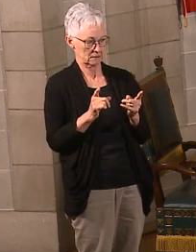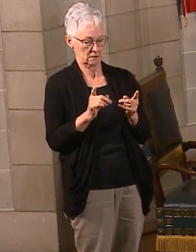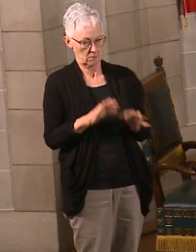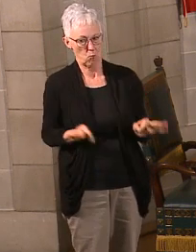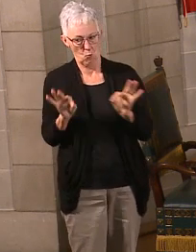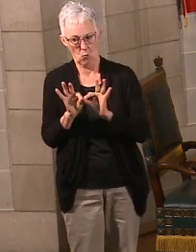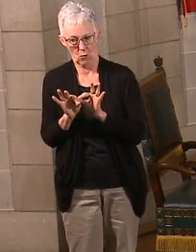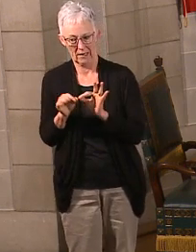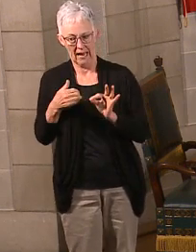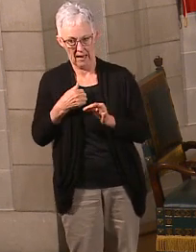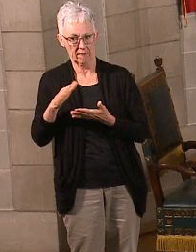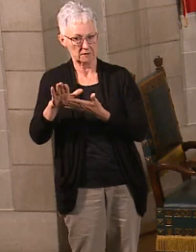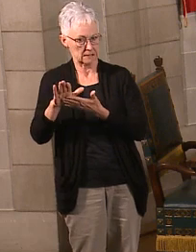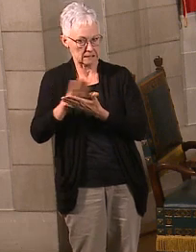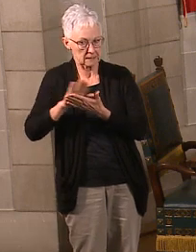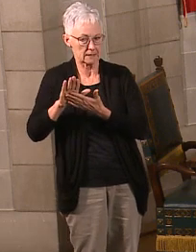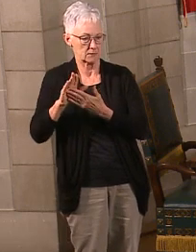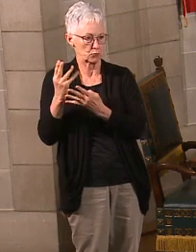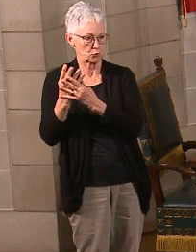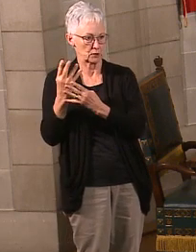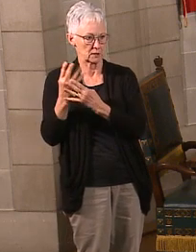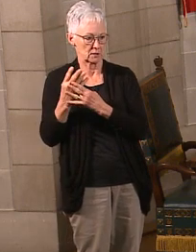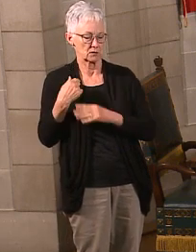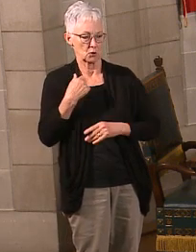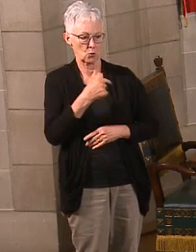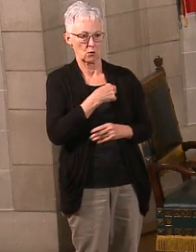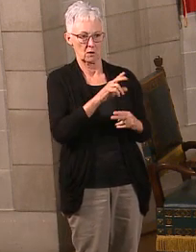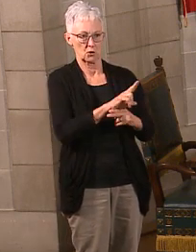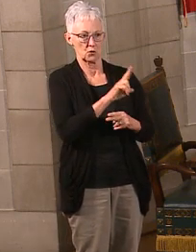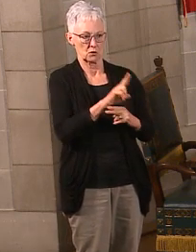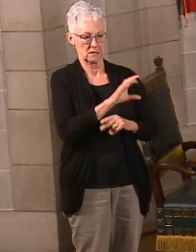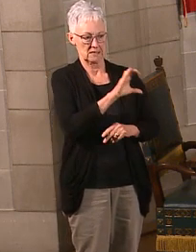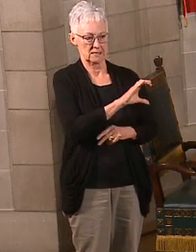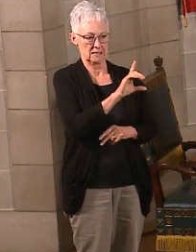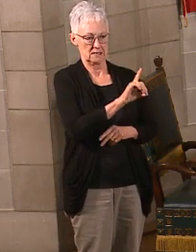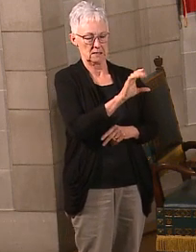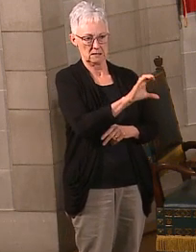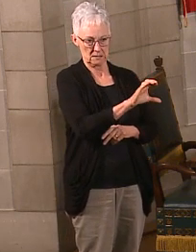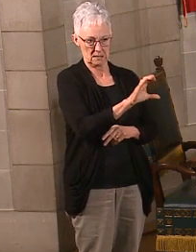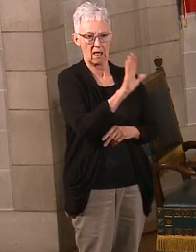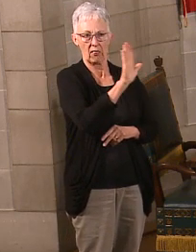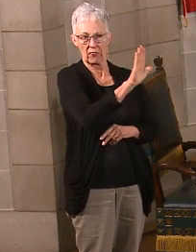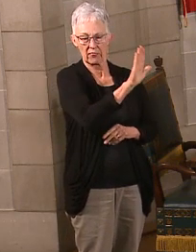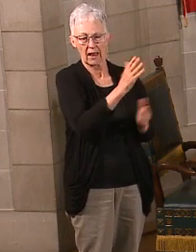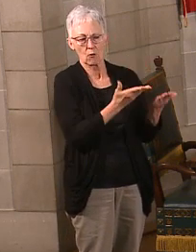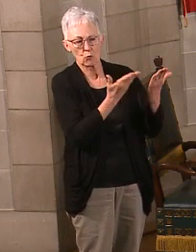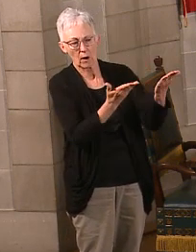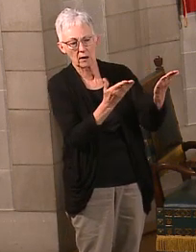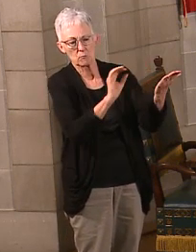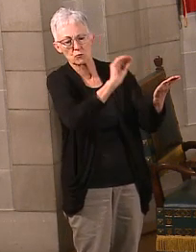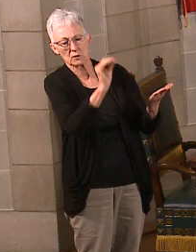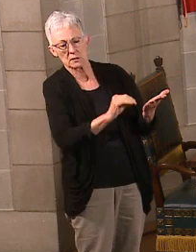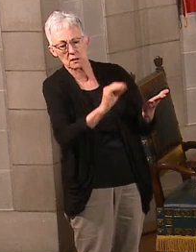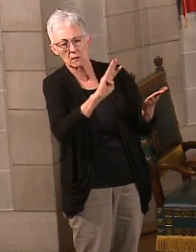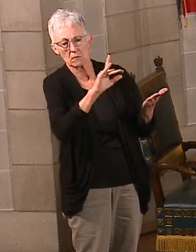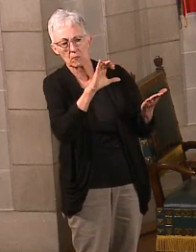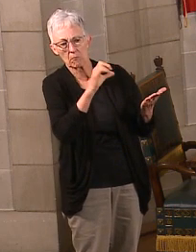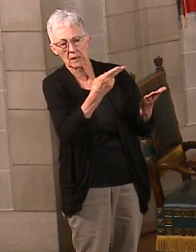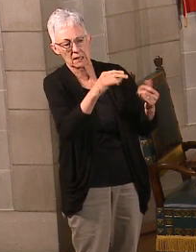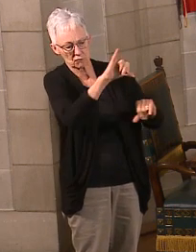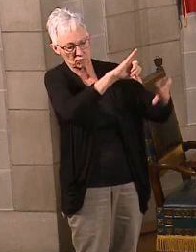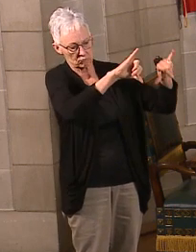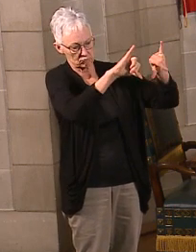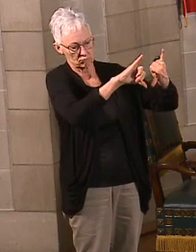some of that risk. So we've been using the CDC recommended solution of bleach. We incentivized our inmate porters or